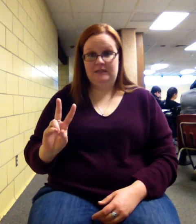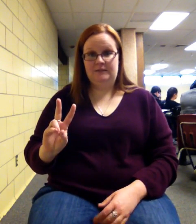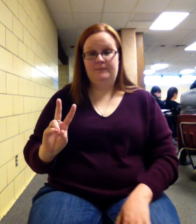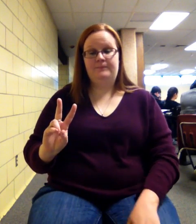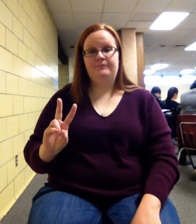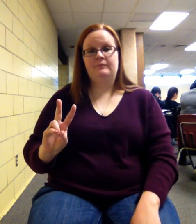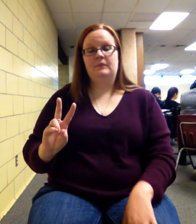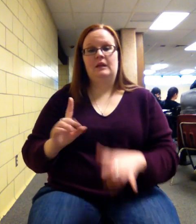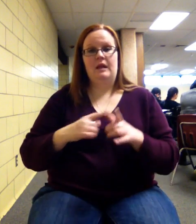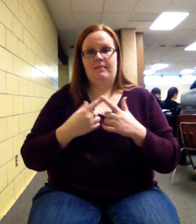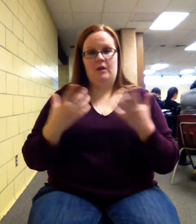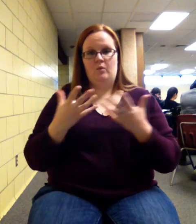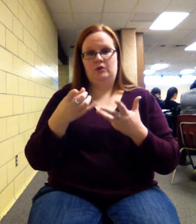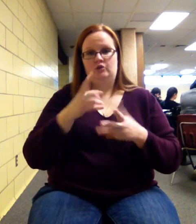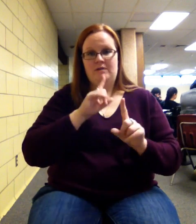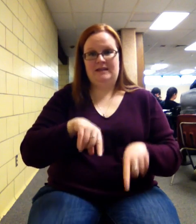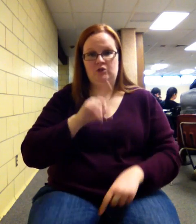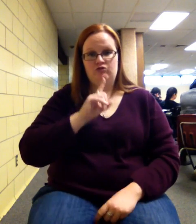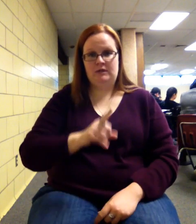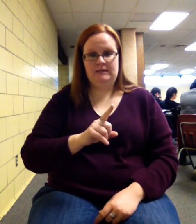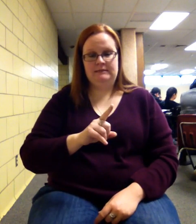And what you'll get for your answer is